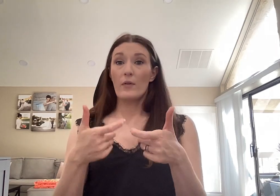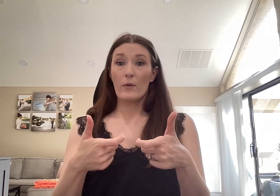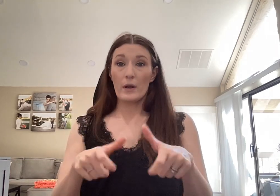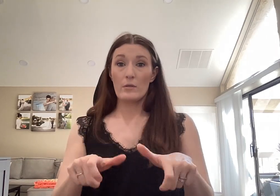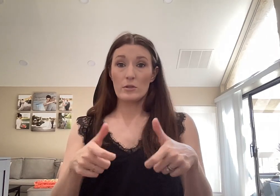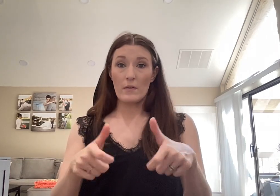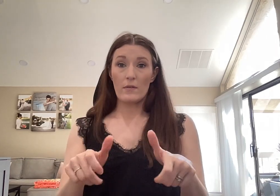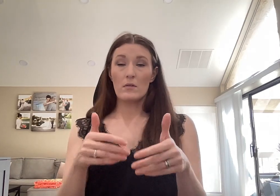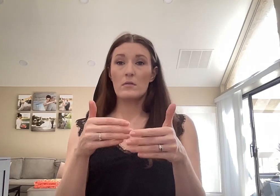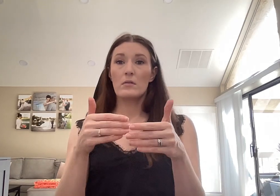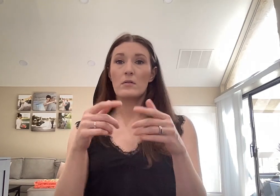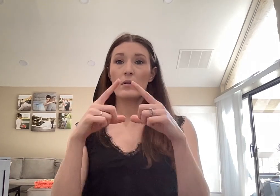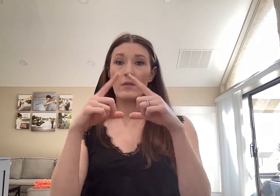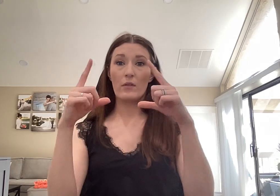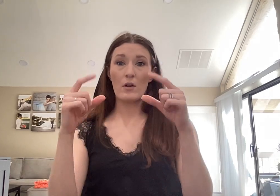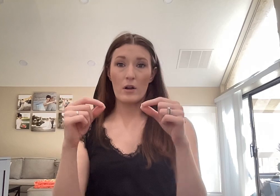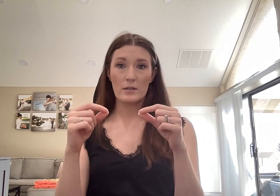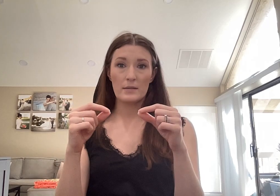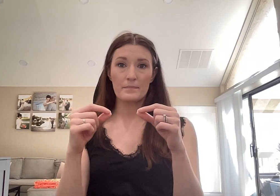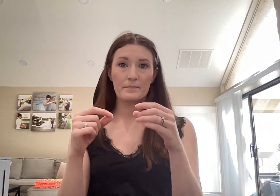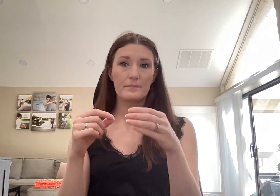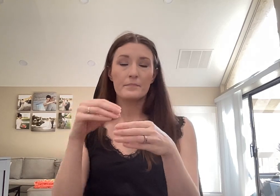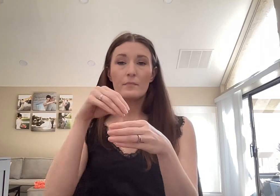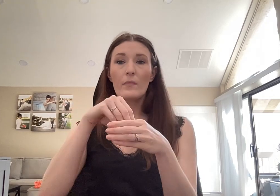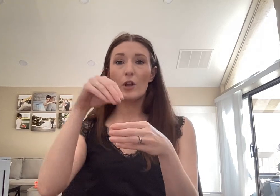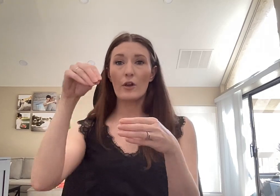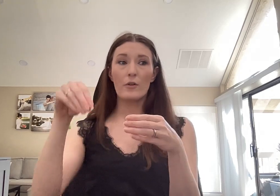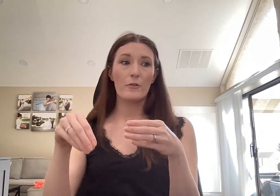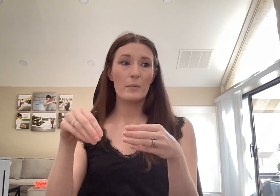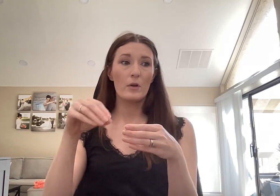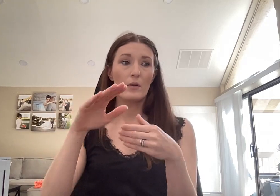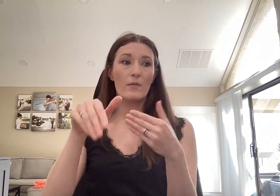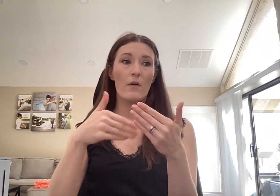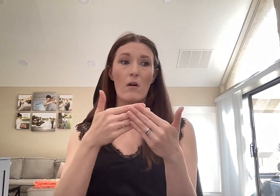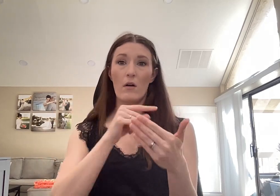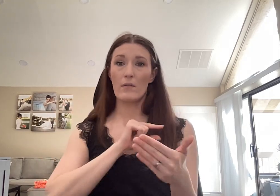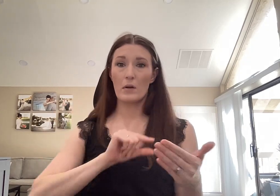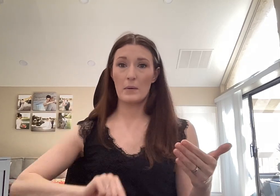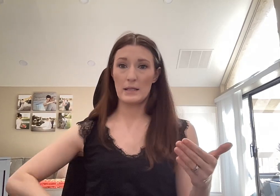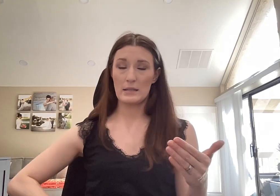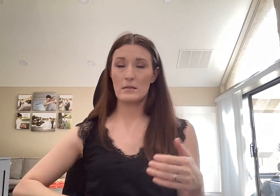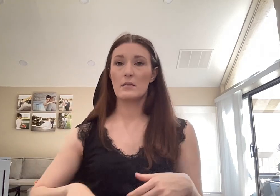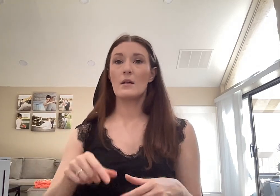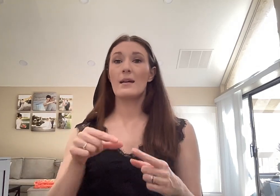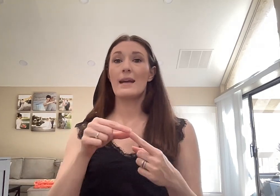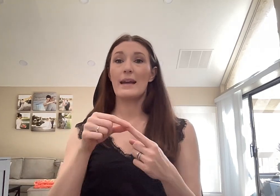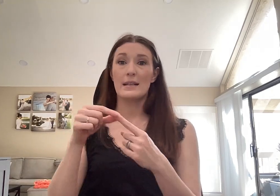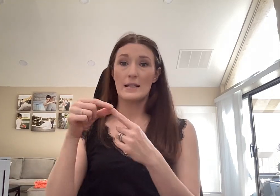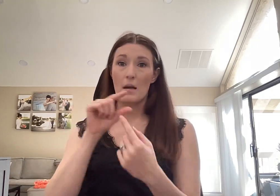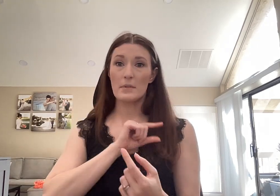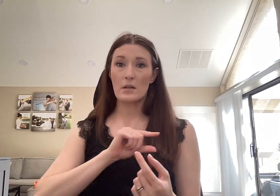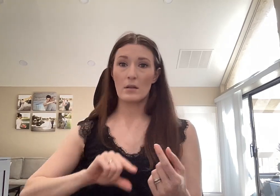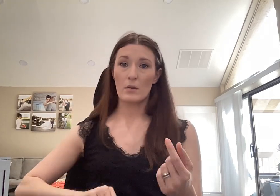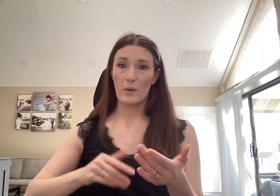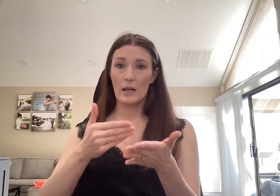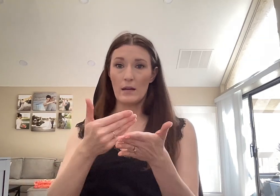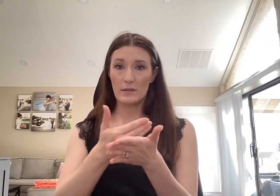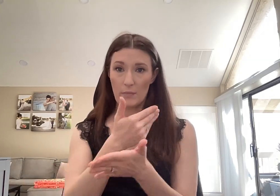Before you shuffle the cards, you're going to remove all the queens except the queen of